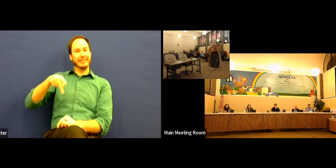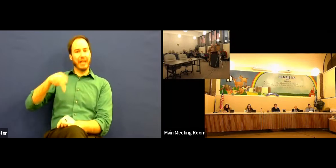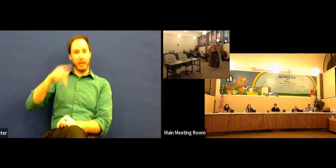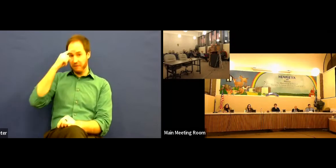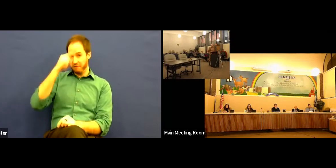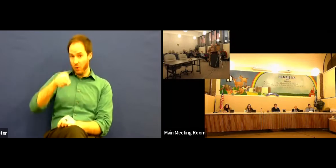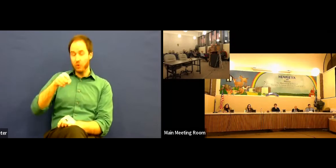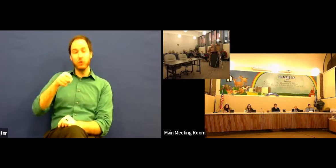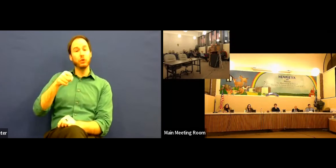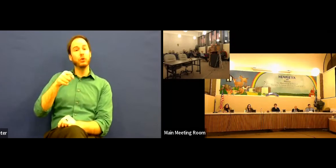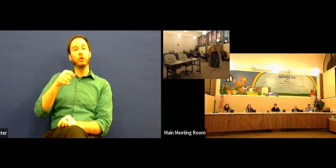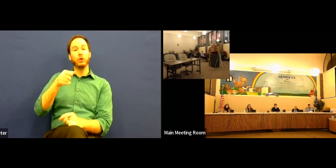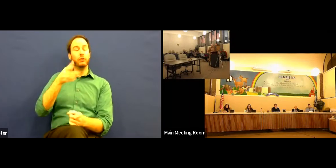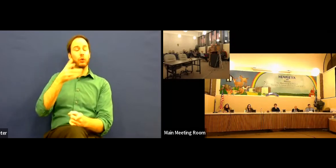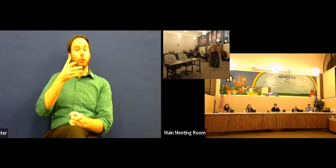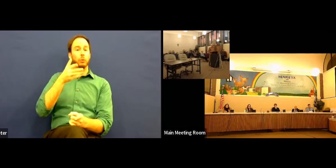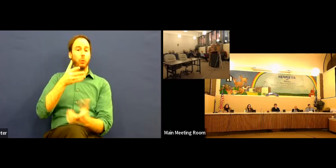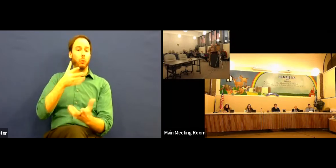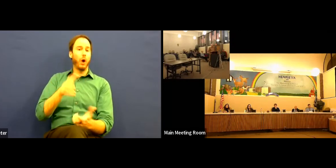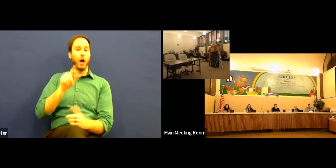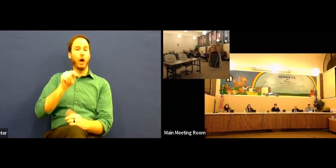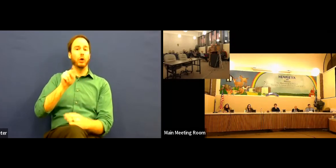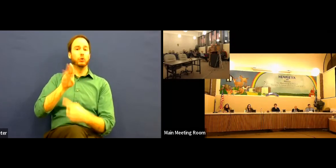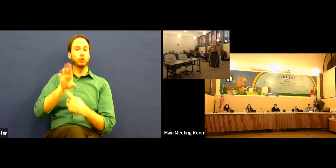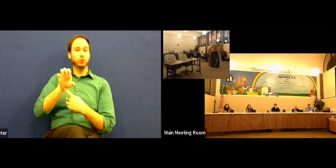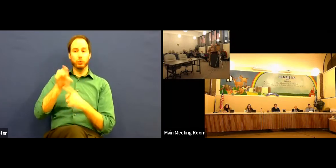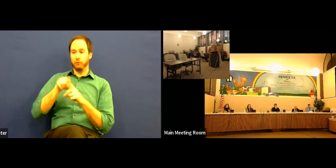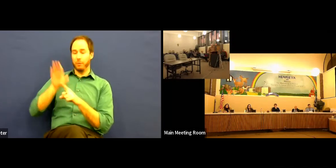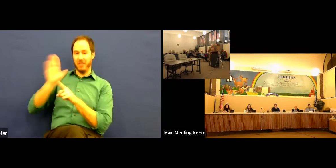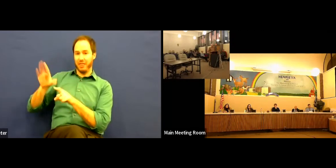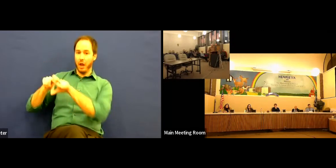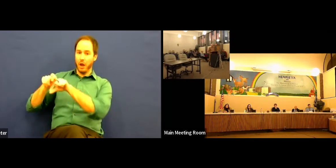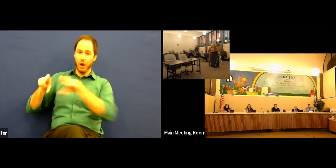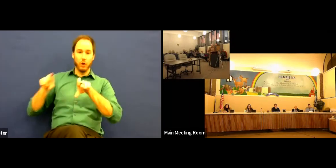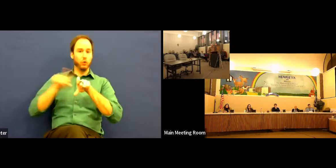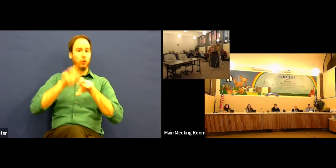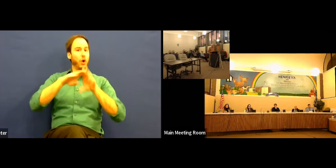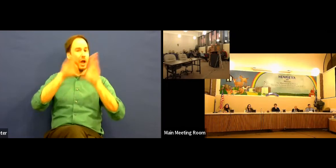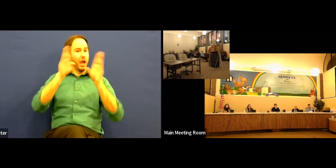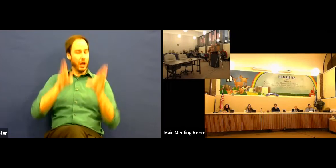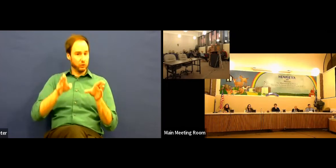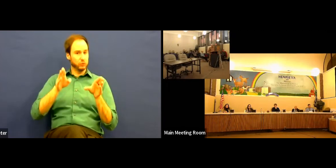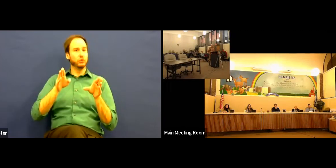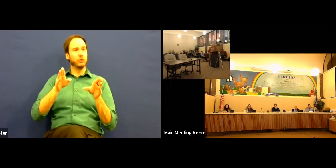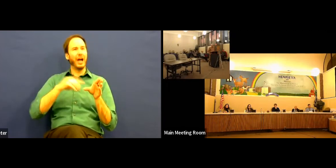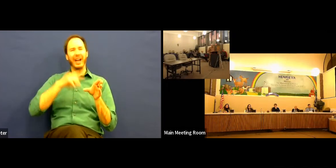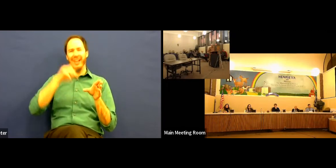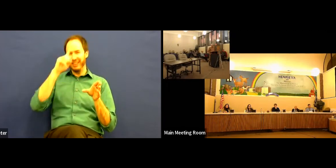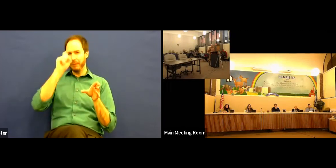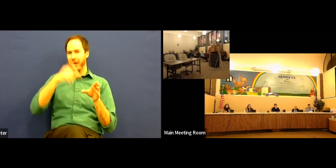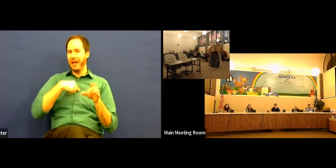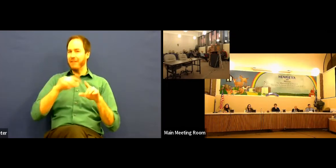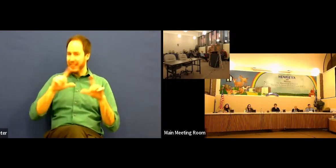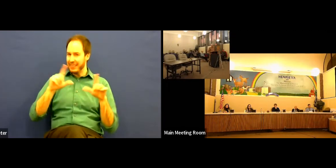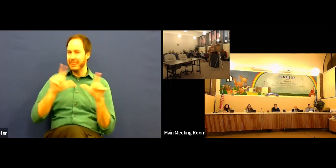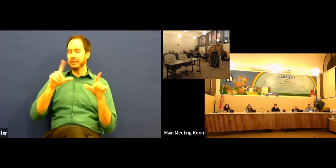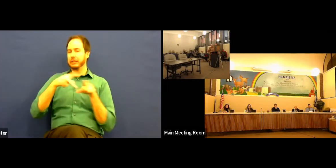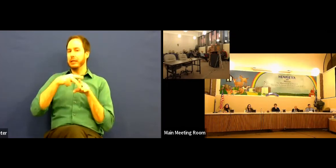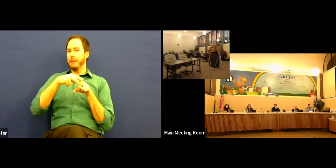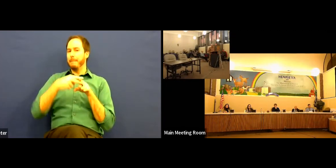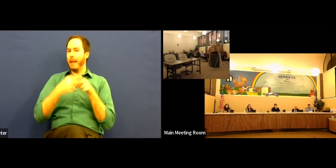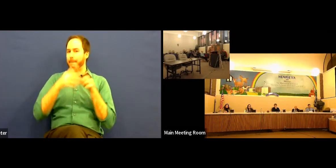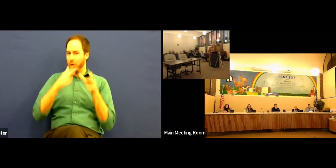you run the tubing from, you know, from there to your house, I think you do need a licensed plumber though to make